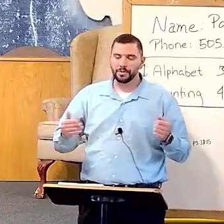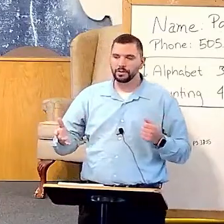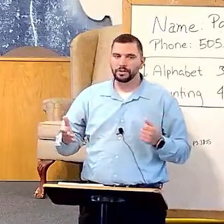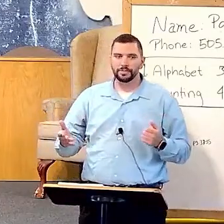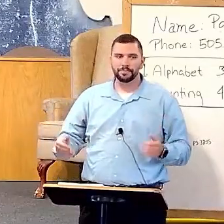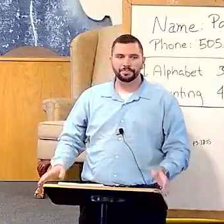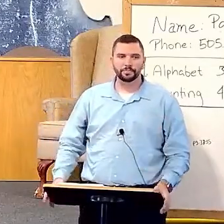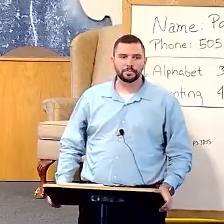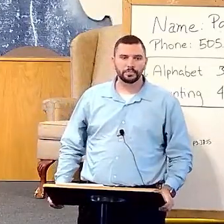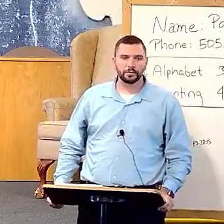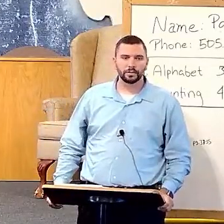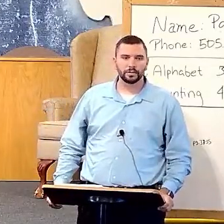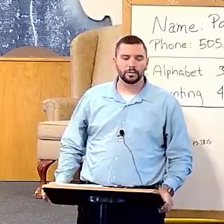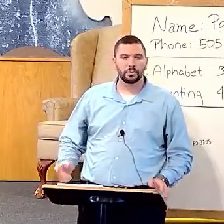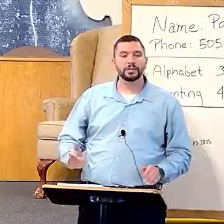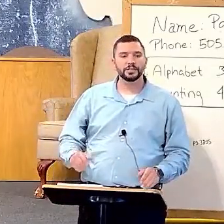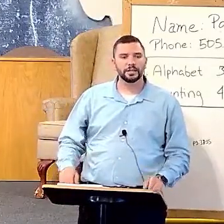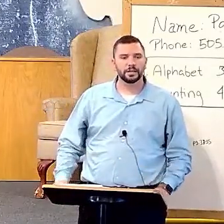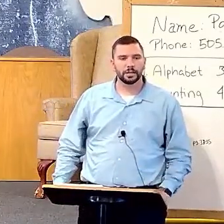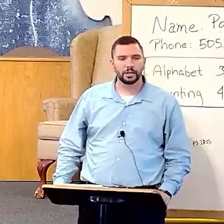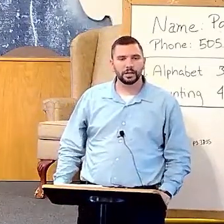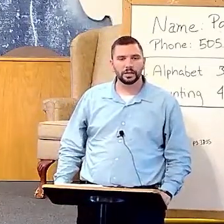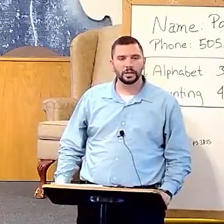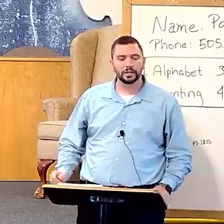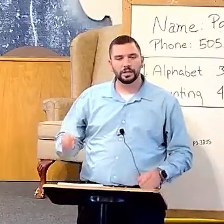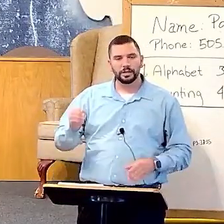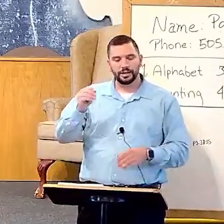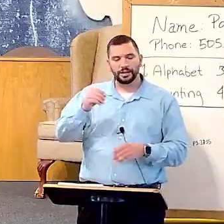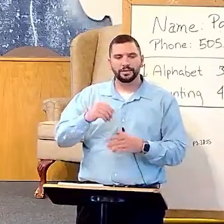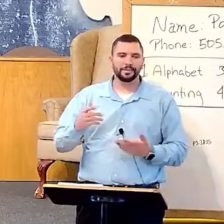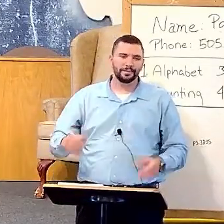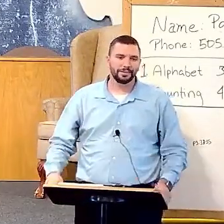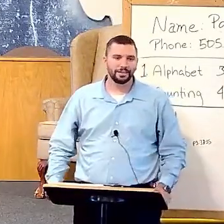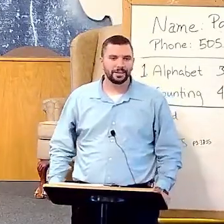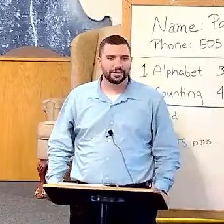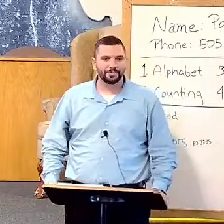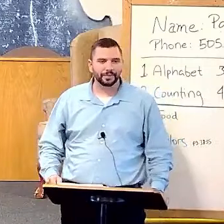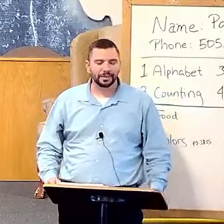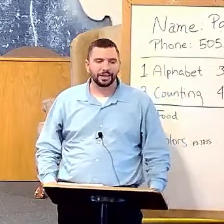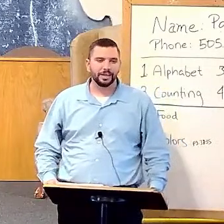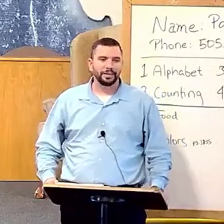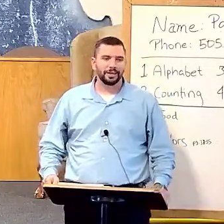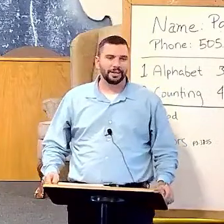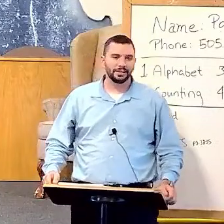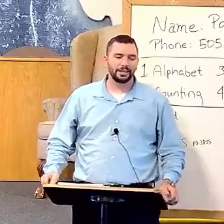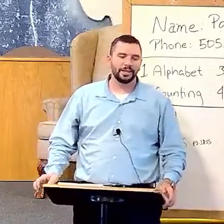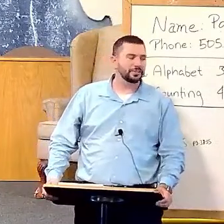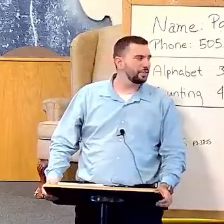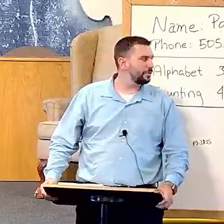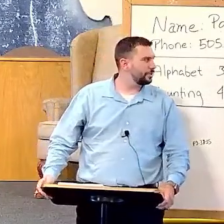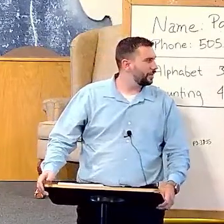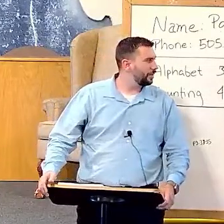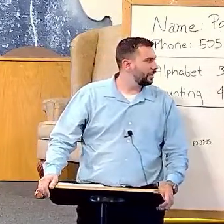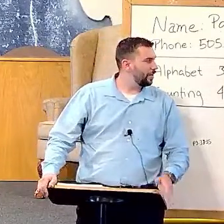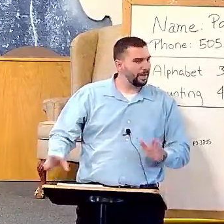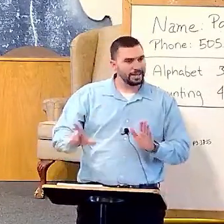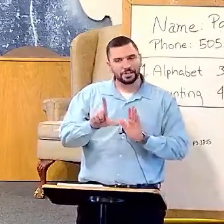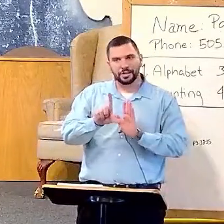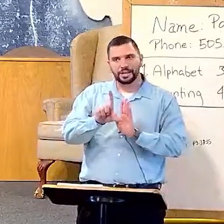mother-in-law, what is it? Yeah. Yeah. And so that's a sign